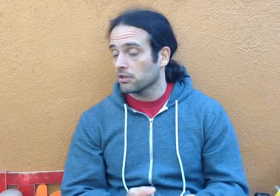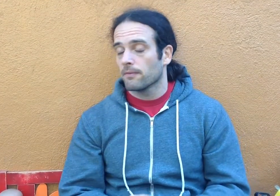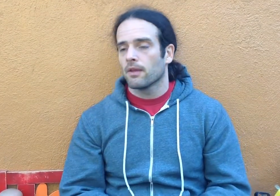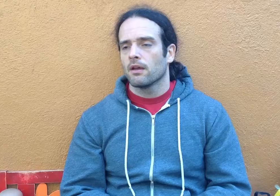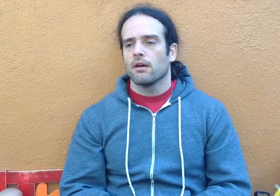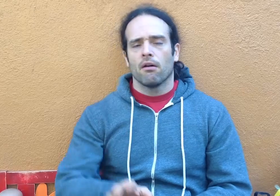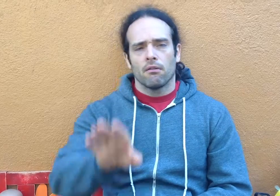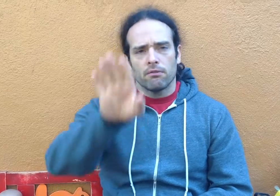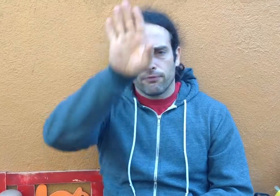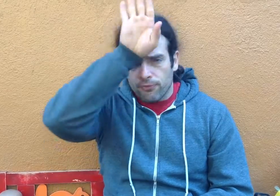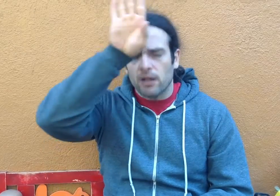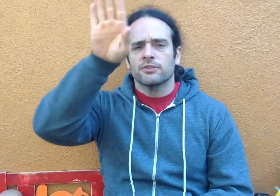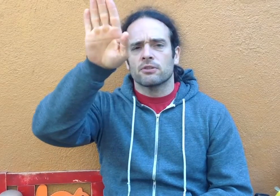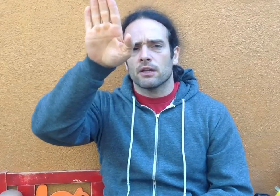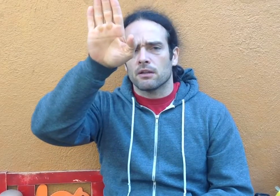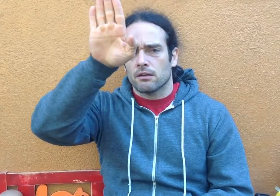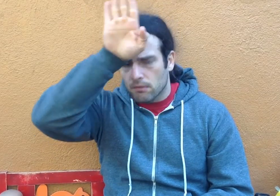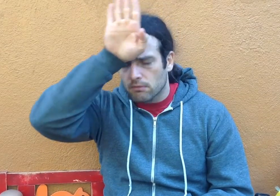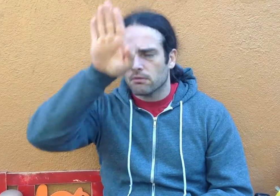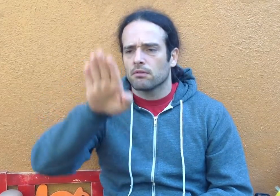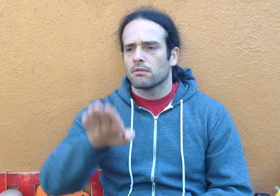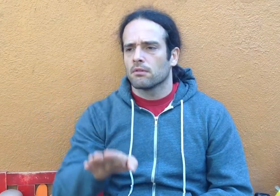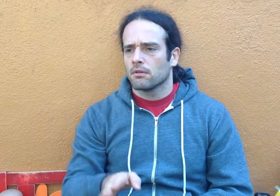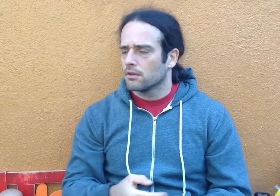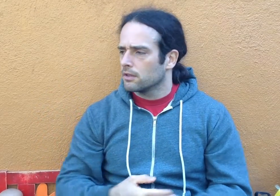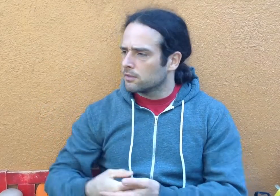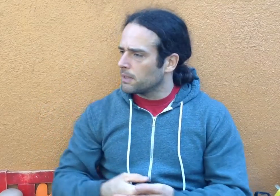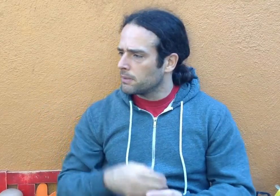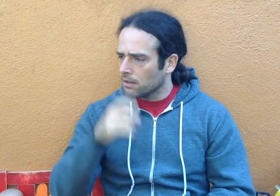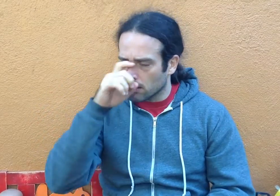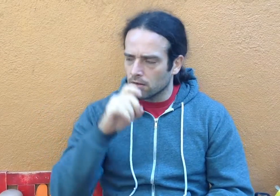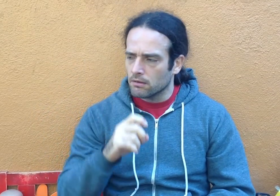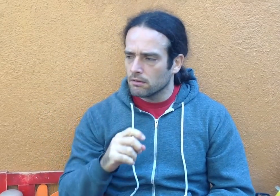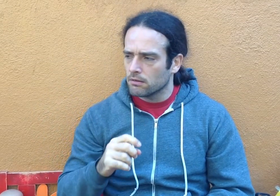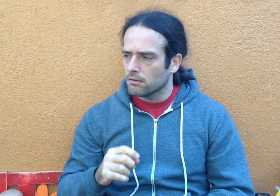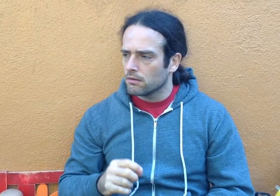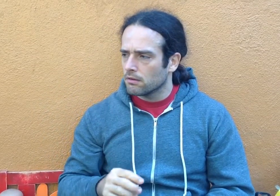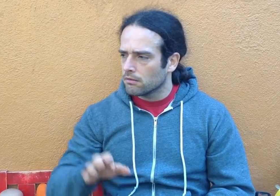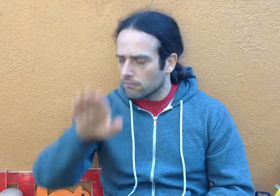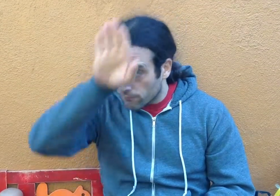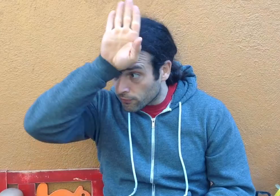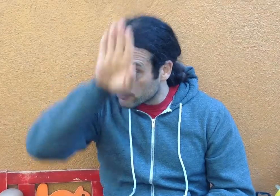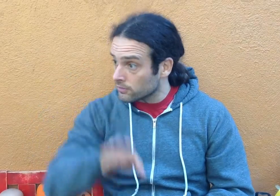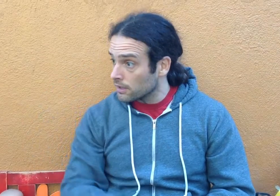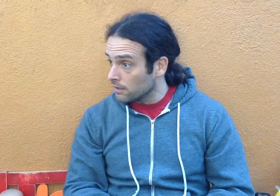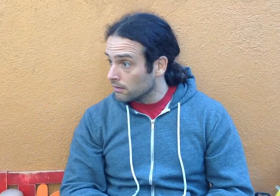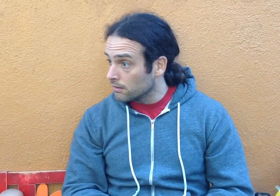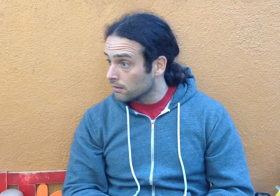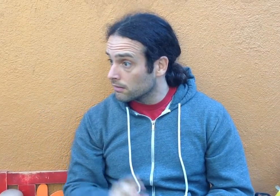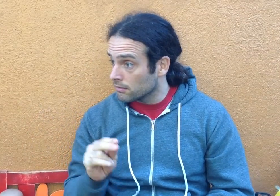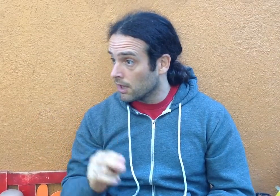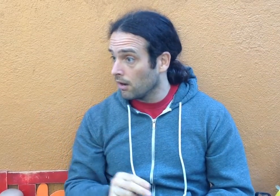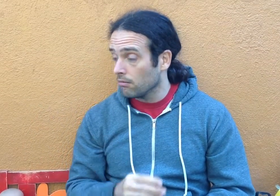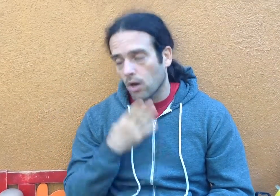Good. Frustrated. Is baby doll frustrated? No. No? Oh,